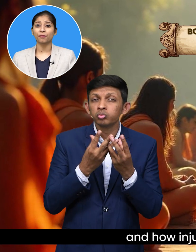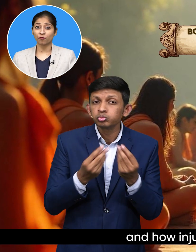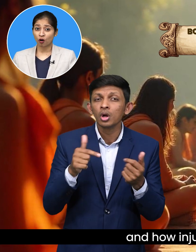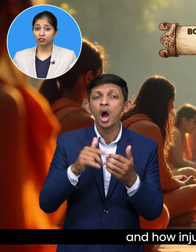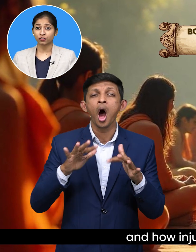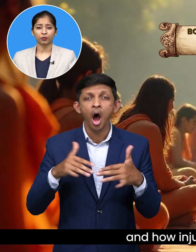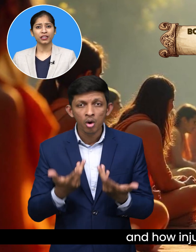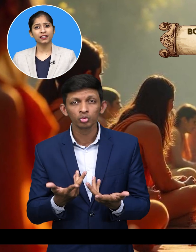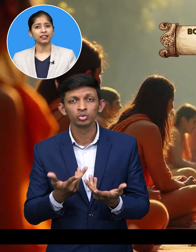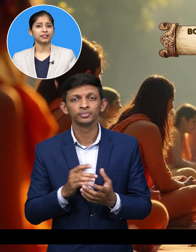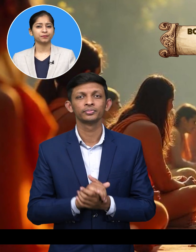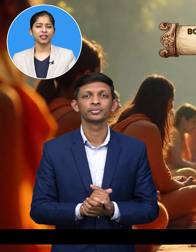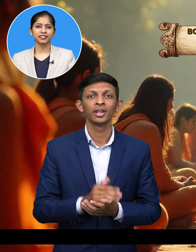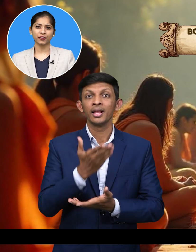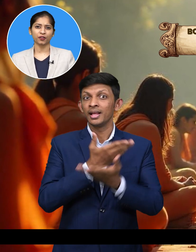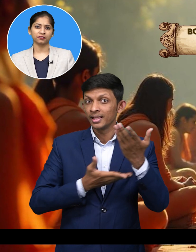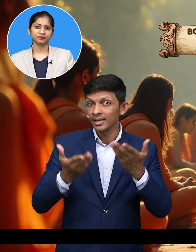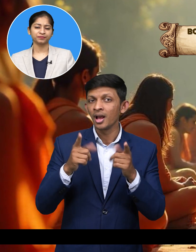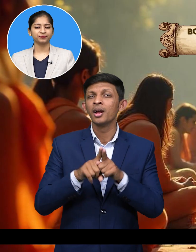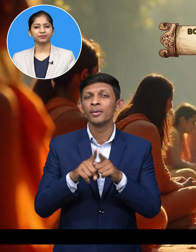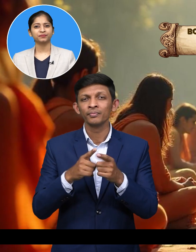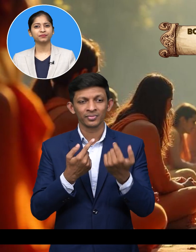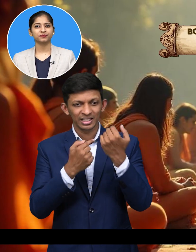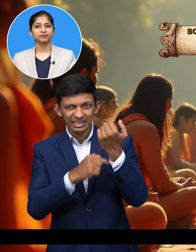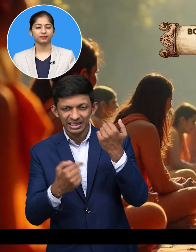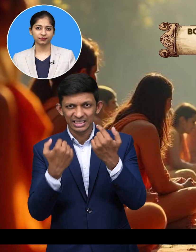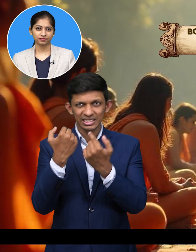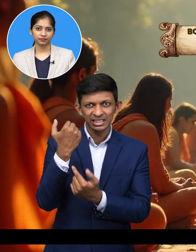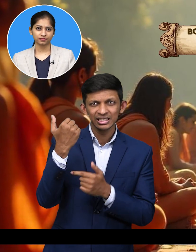injuries from wars could be healed, etc.